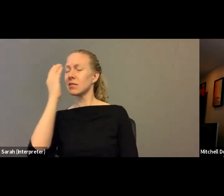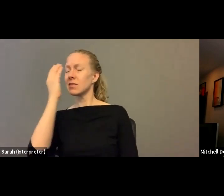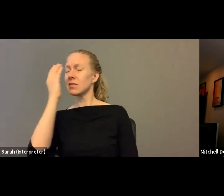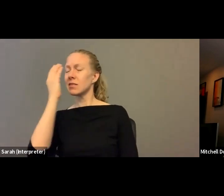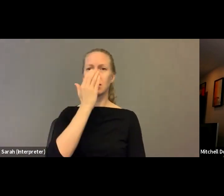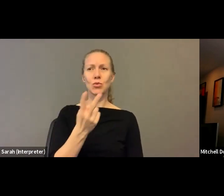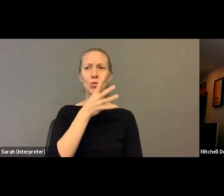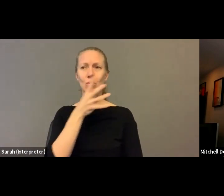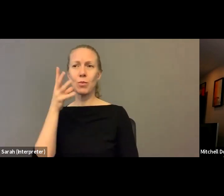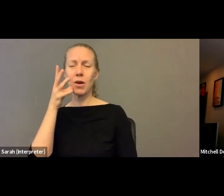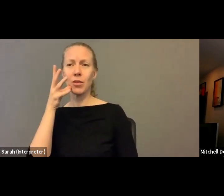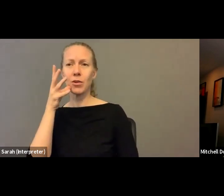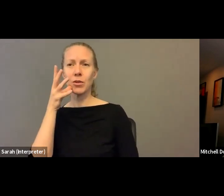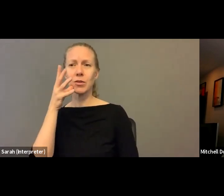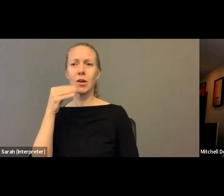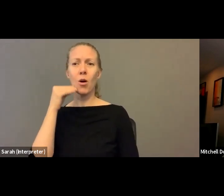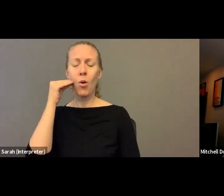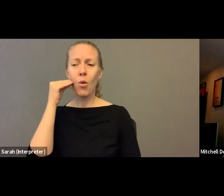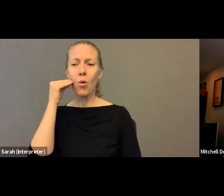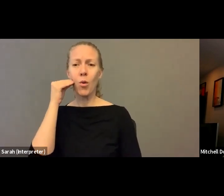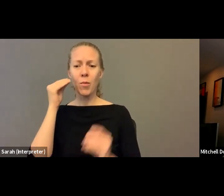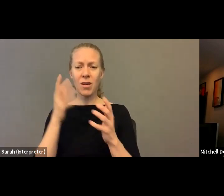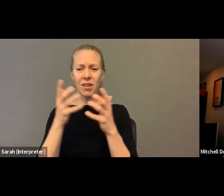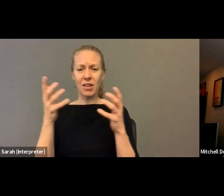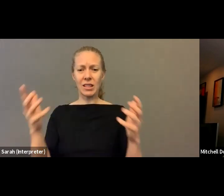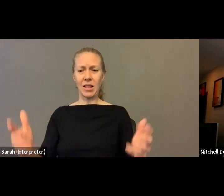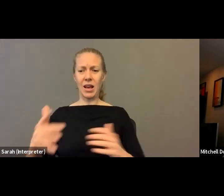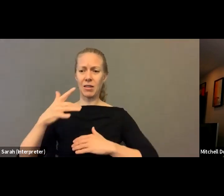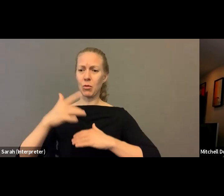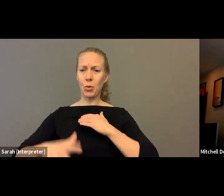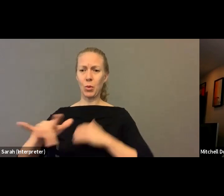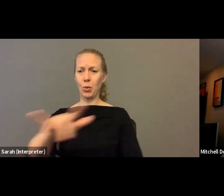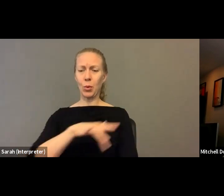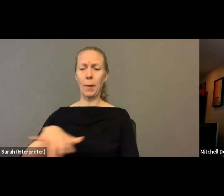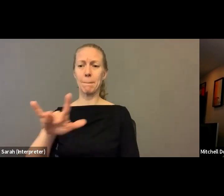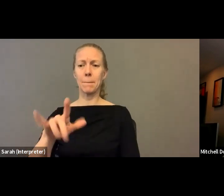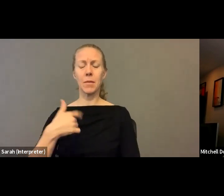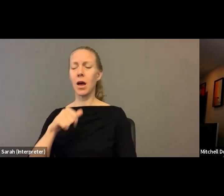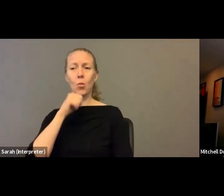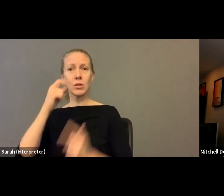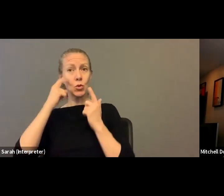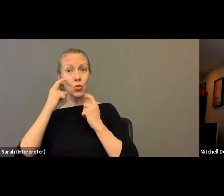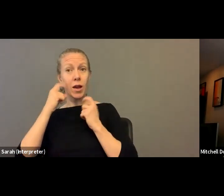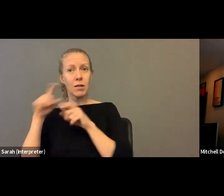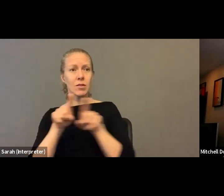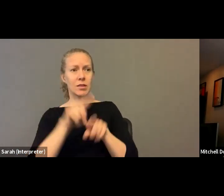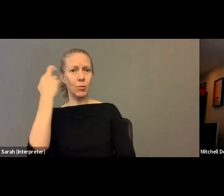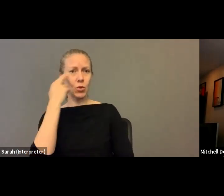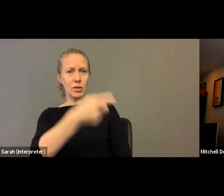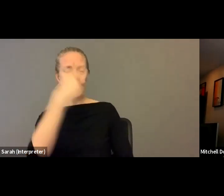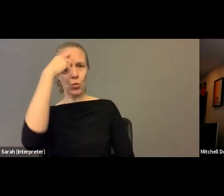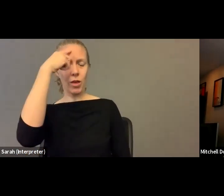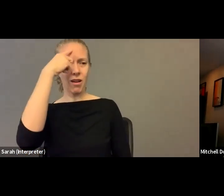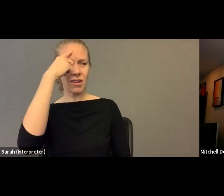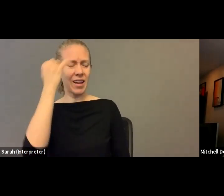whole lot of empty. I wasn't crying for the reason you think I was crying, and why couldn't anyone who ever loved a child